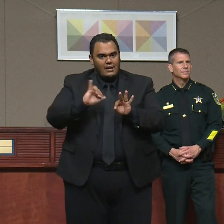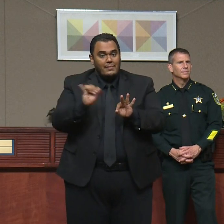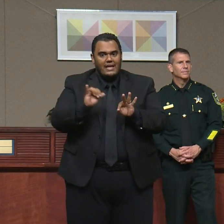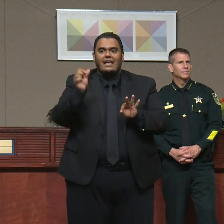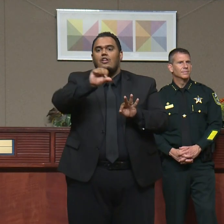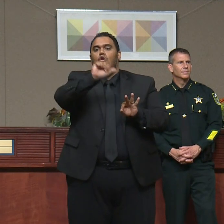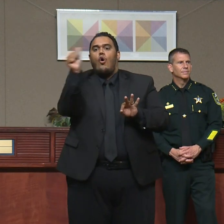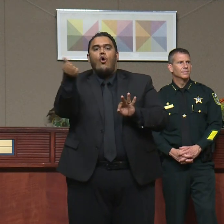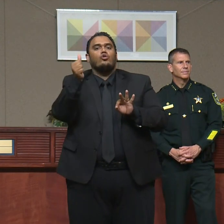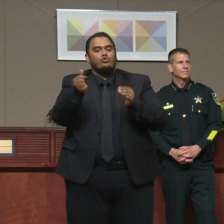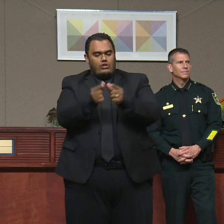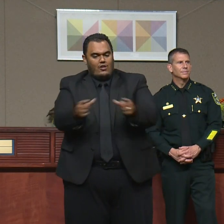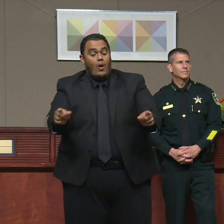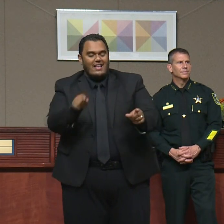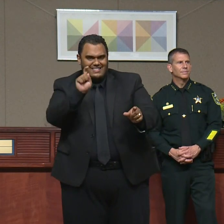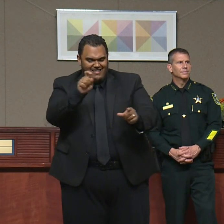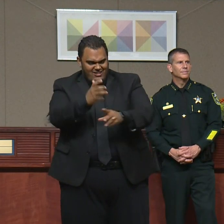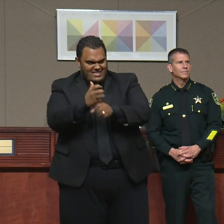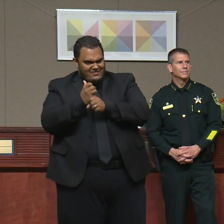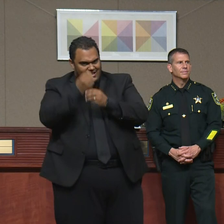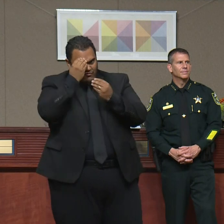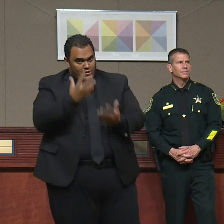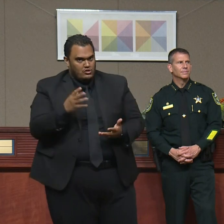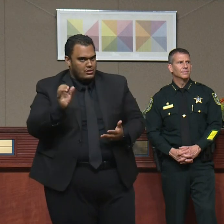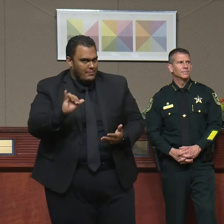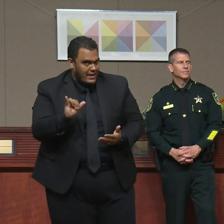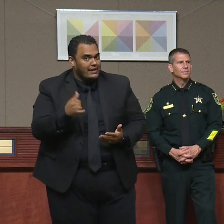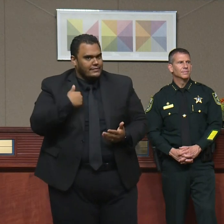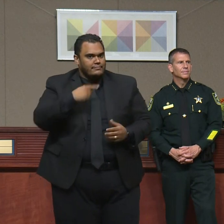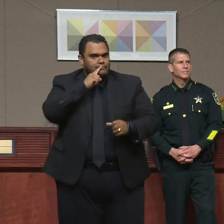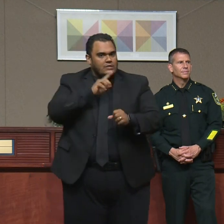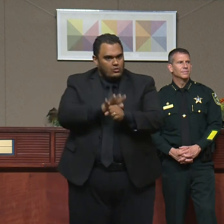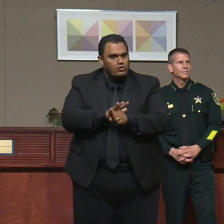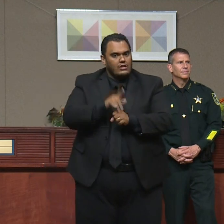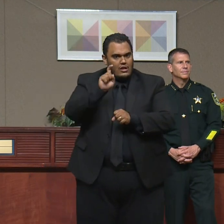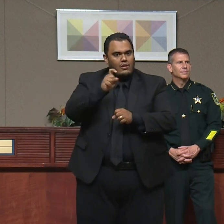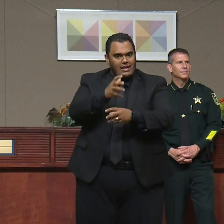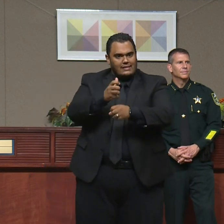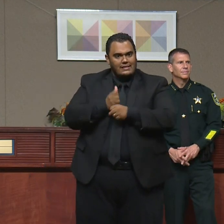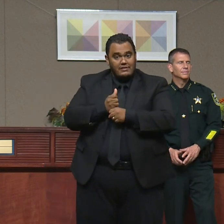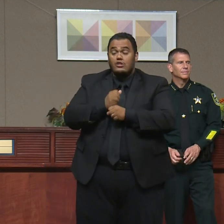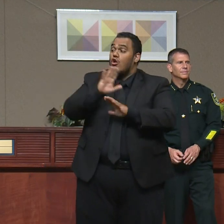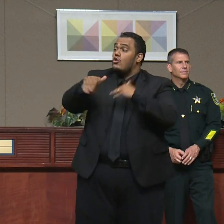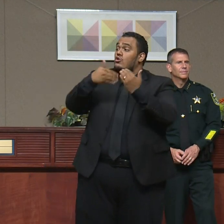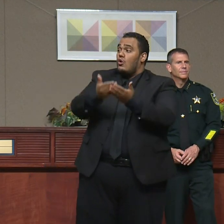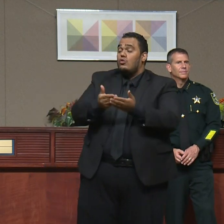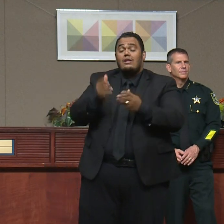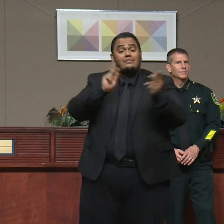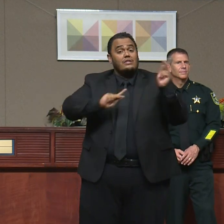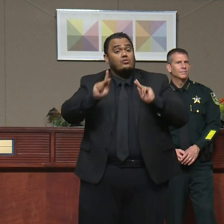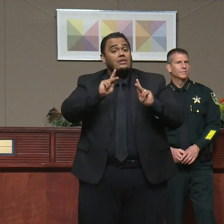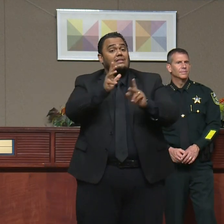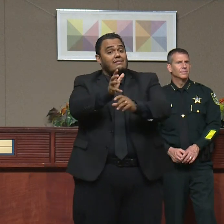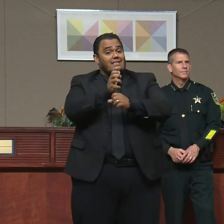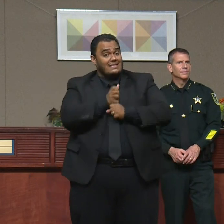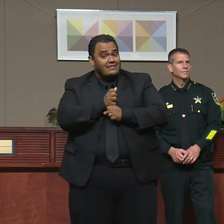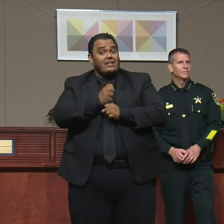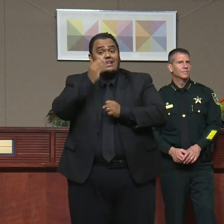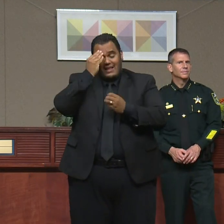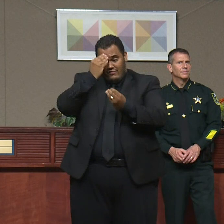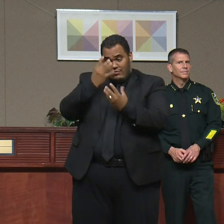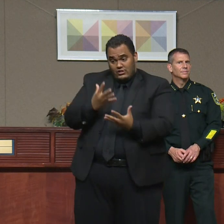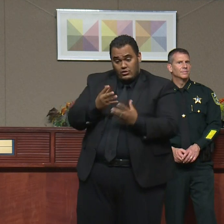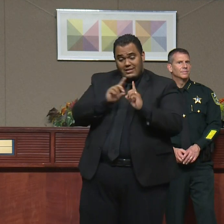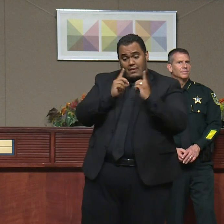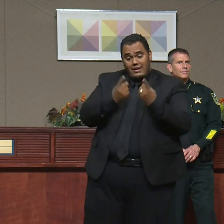recibir la información, y estoy seguro la van a recibir. Todo lo que viene del Departamento de Salud es también traducido en las lenguas que se hablan